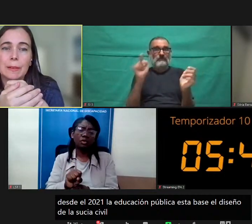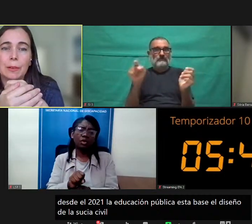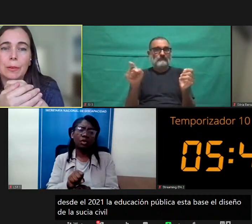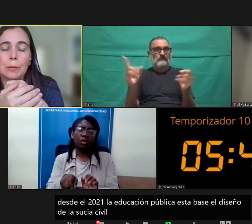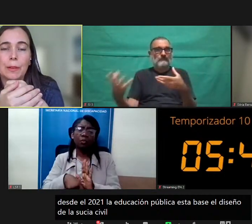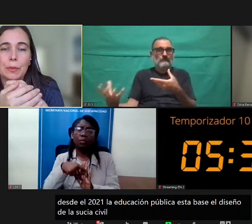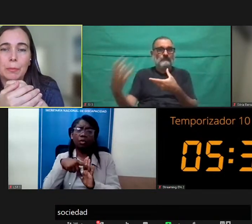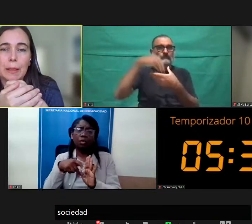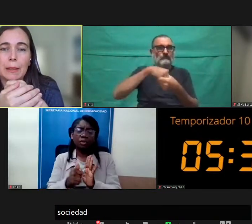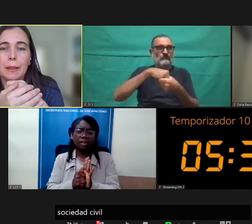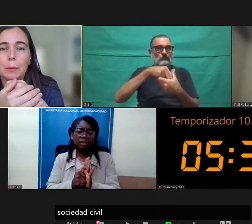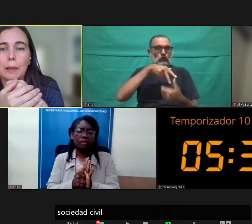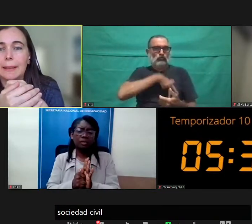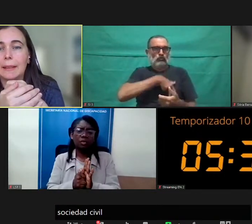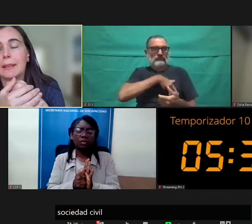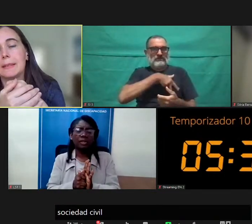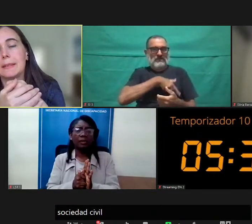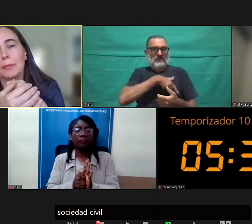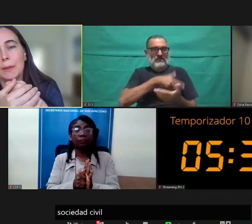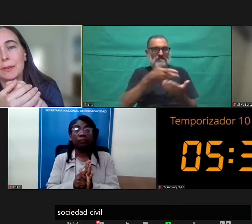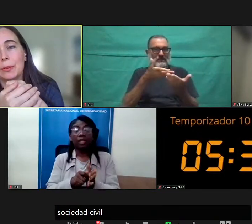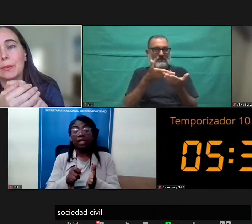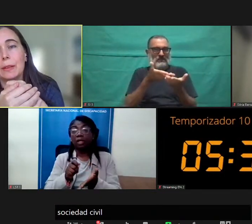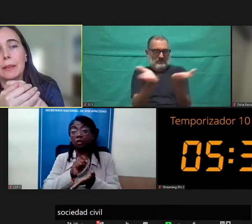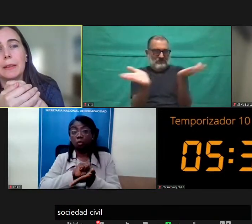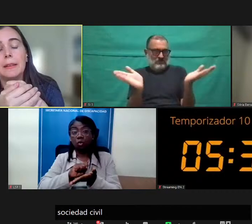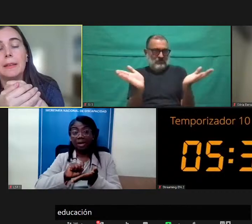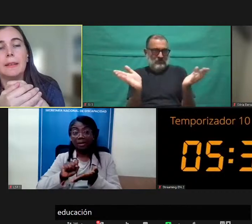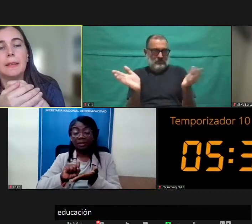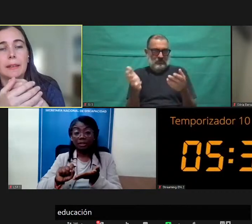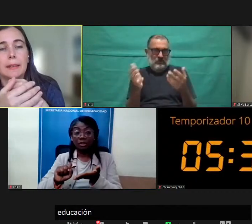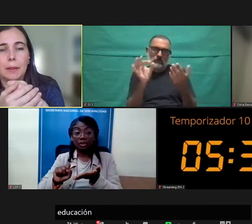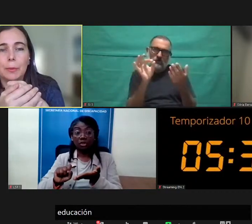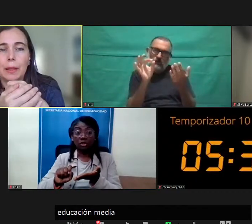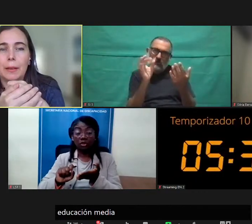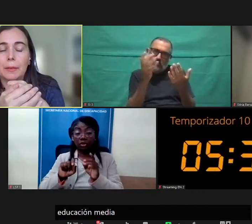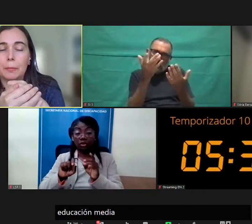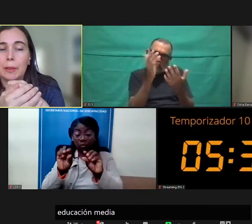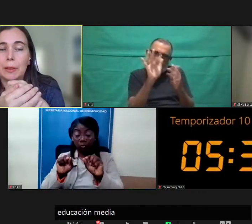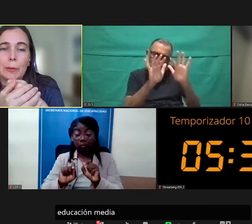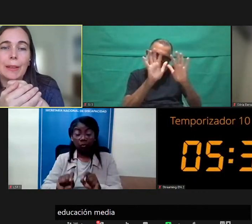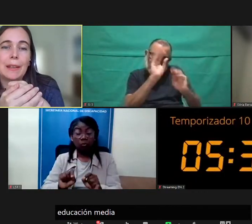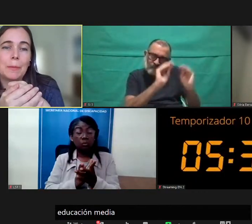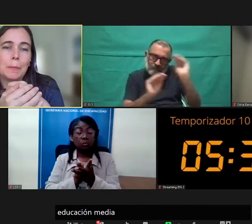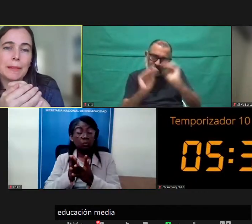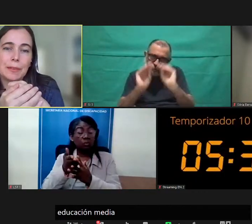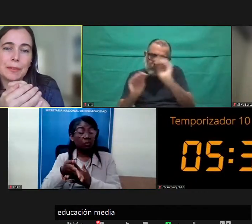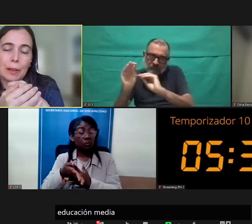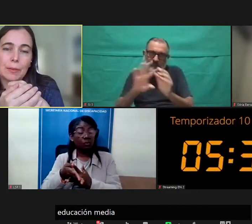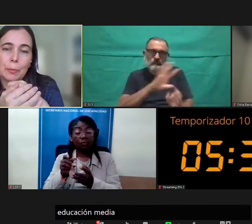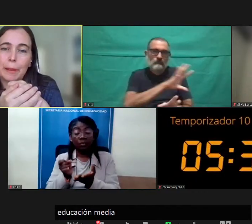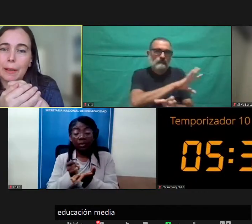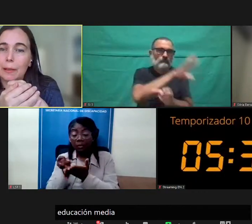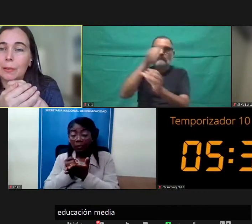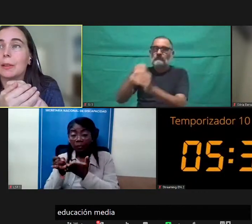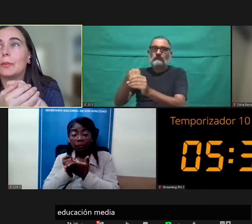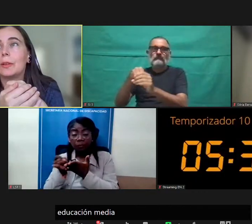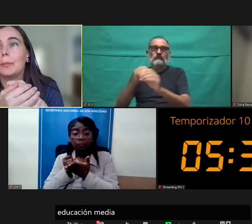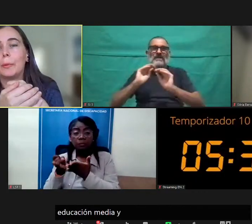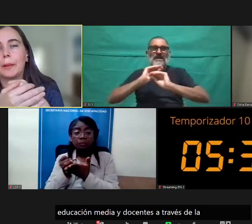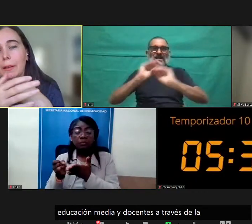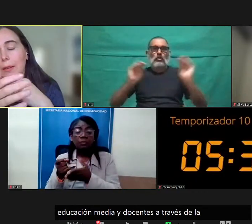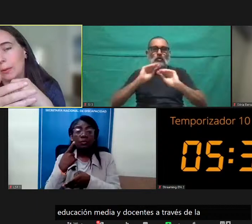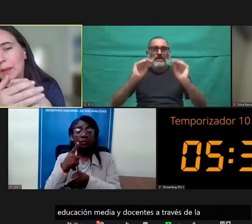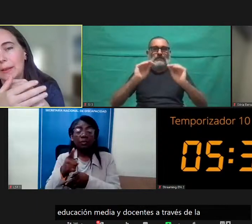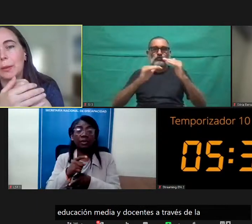is executing a pilot project in middle education centers and trainings through a methodology